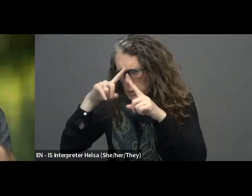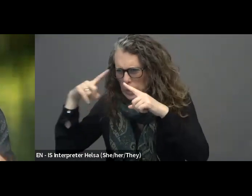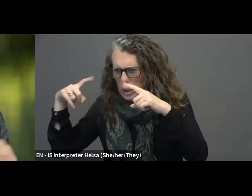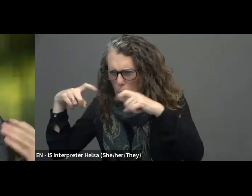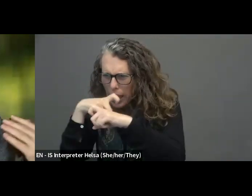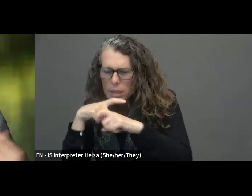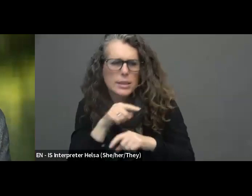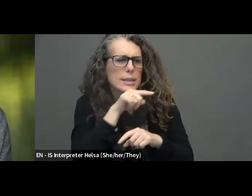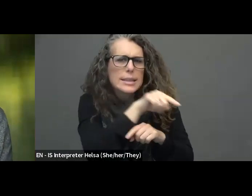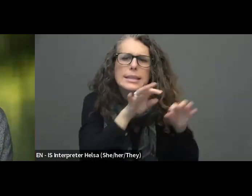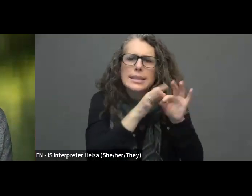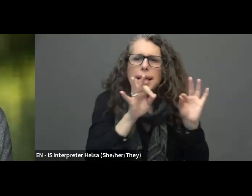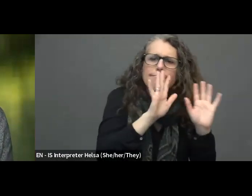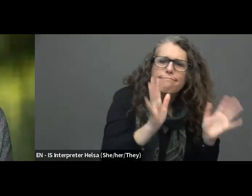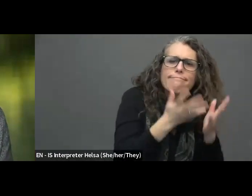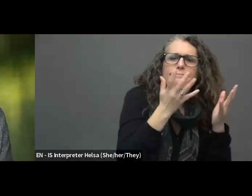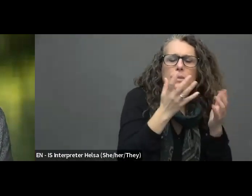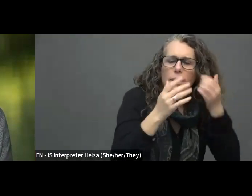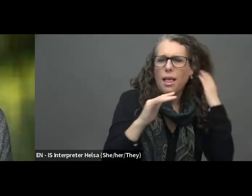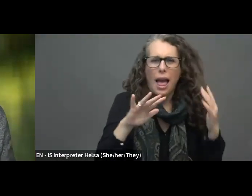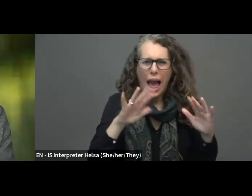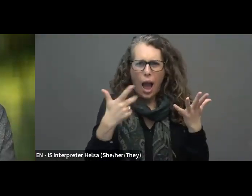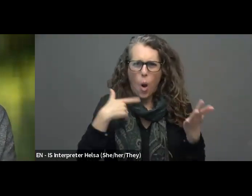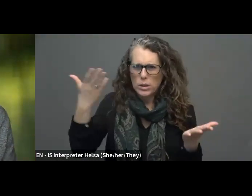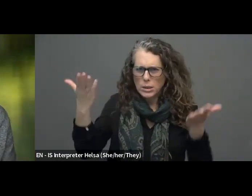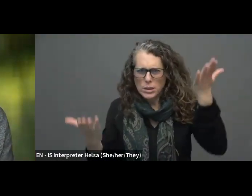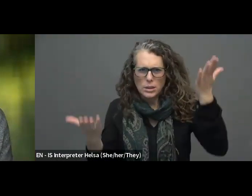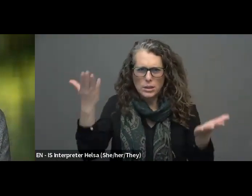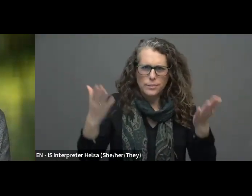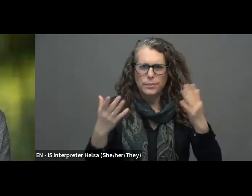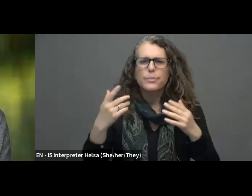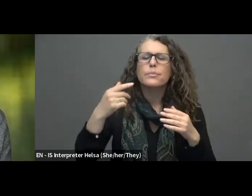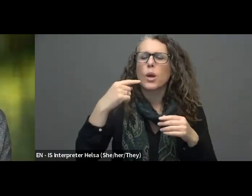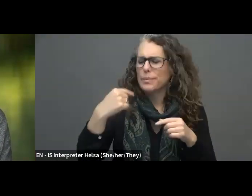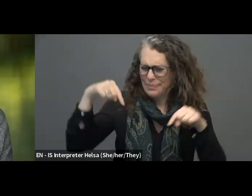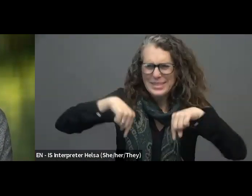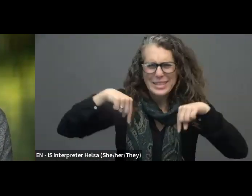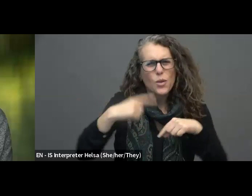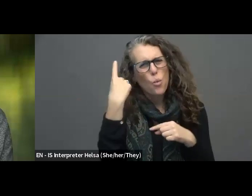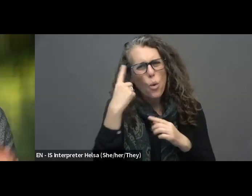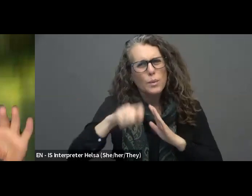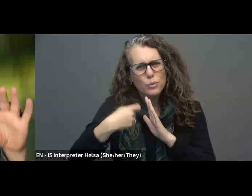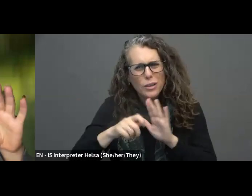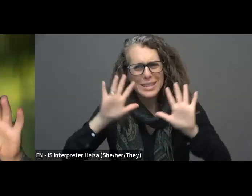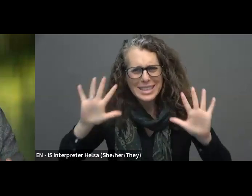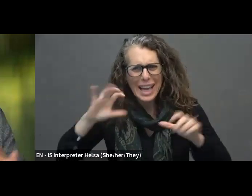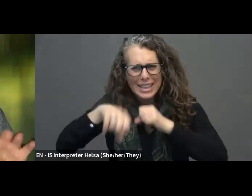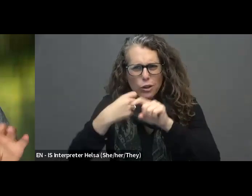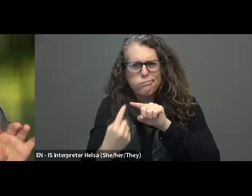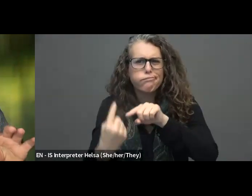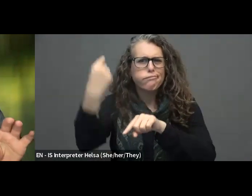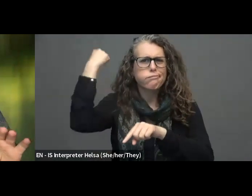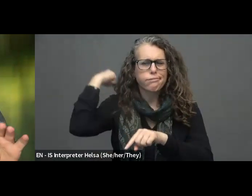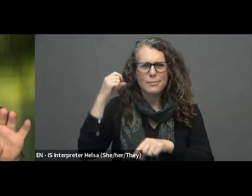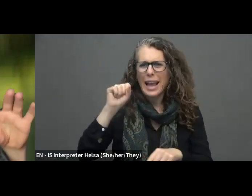mention something on a project we worked on in the past. We had a project about 10 years ago as SRT that